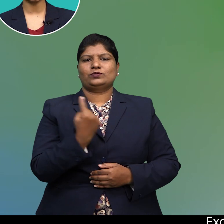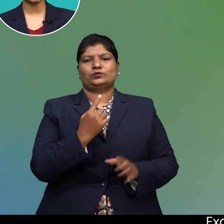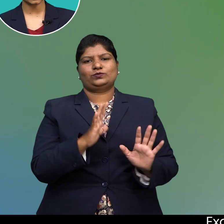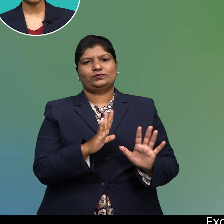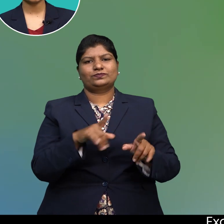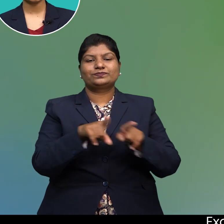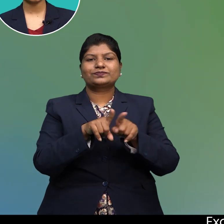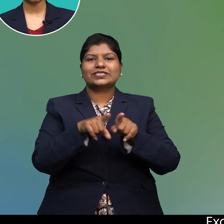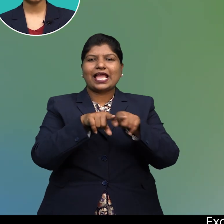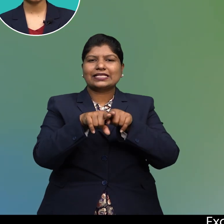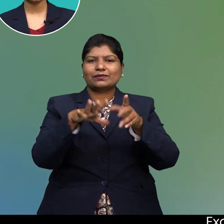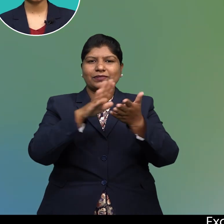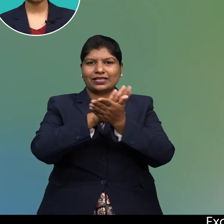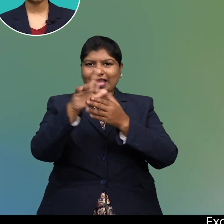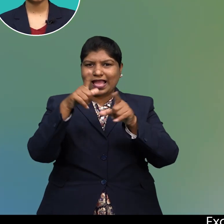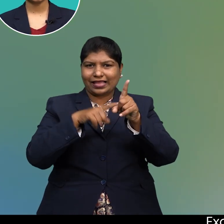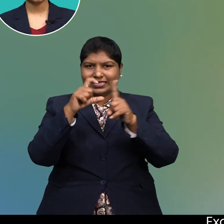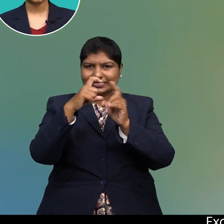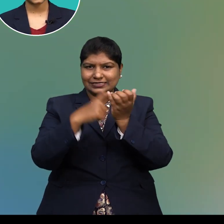into tissues.